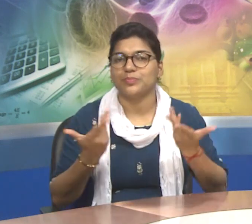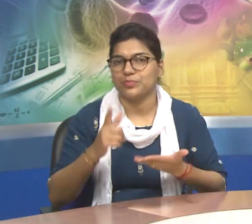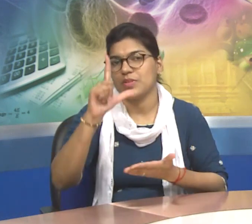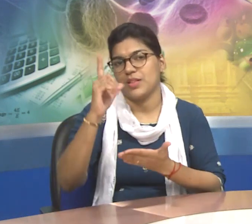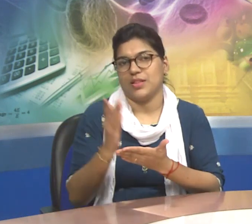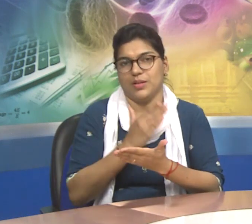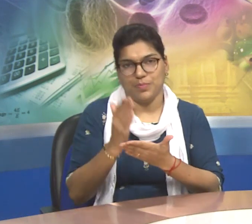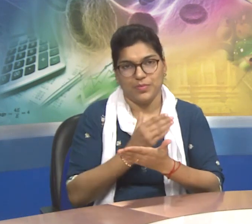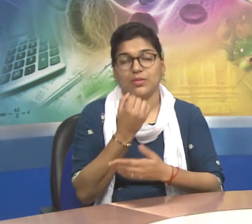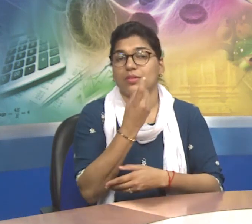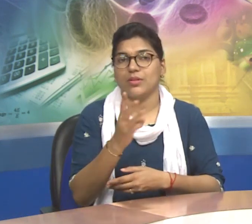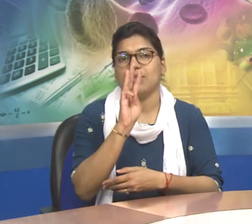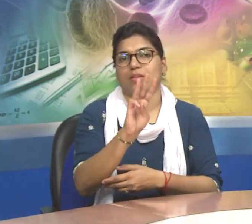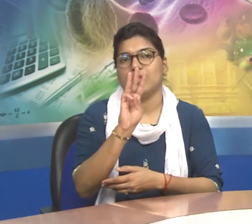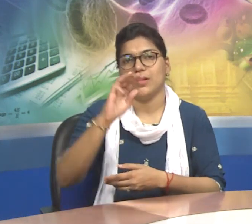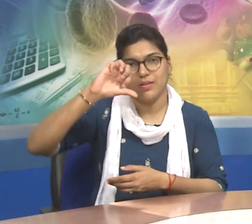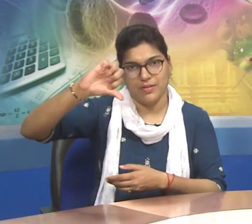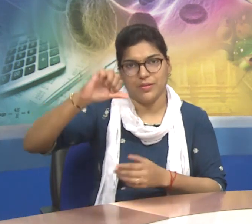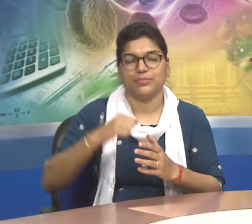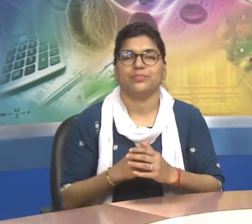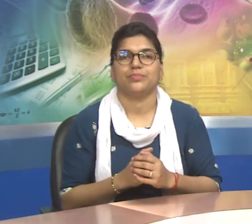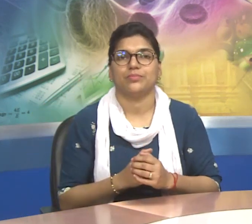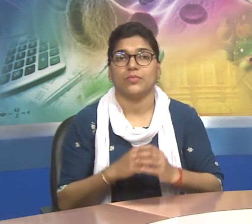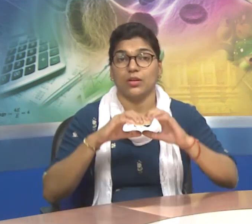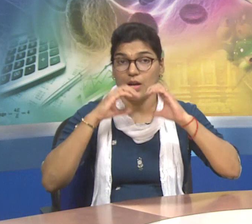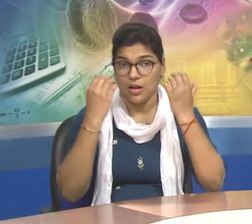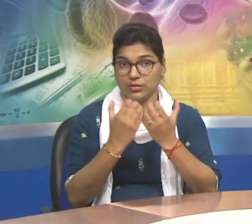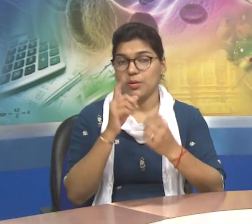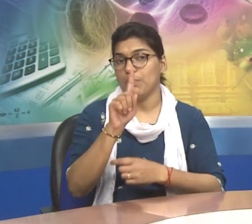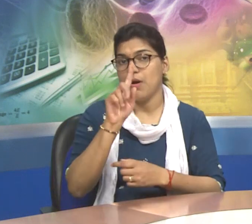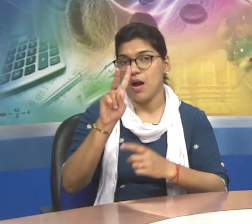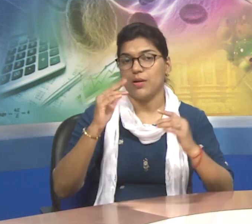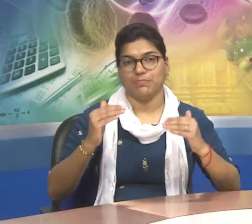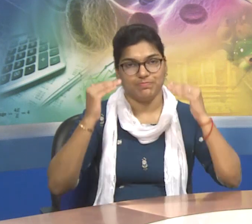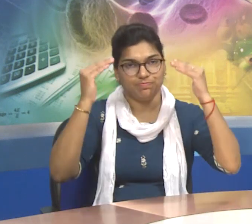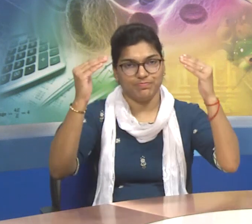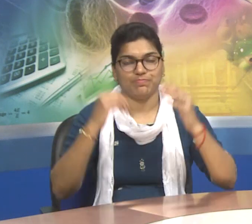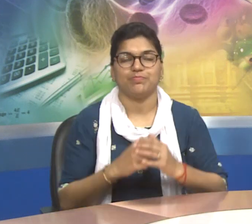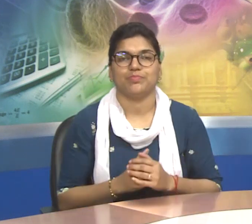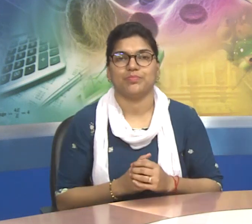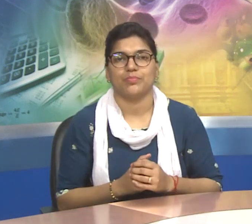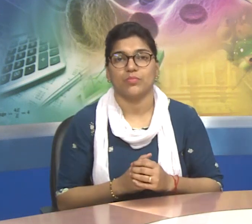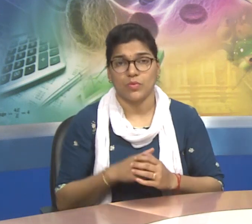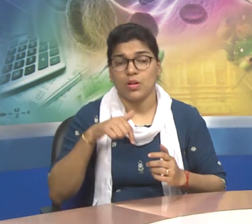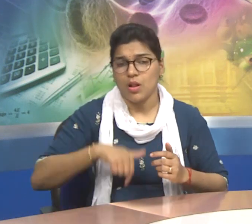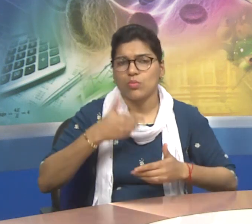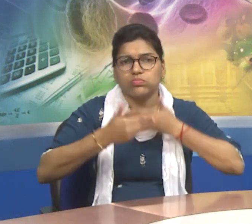NIOS welcomes you in this educational video for subject Library and Information Science,